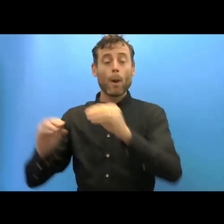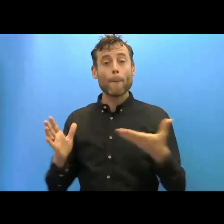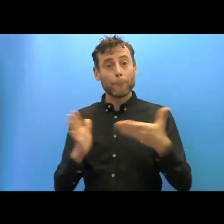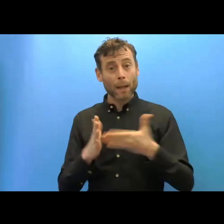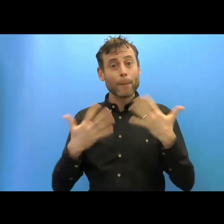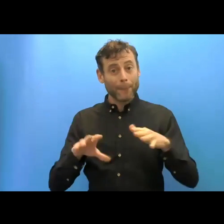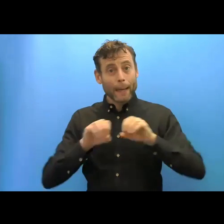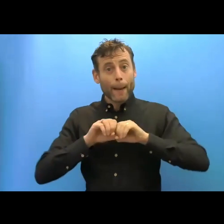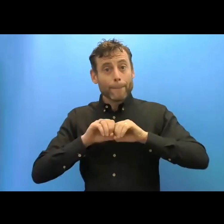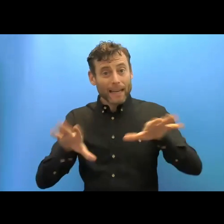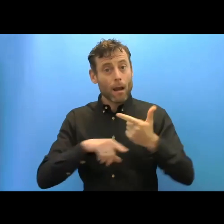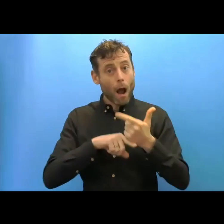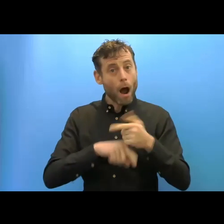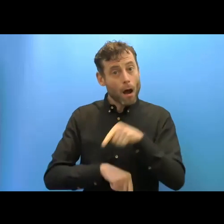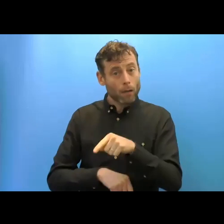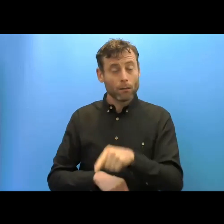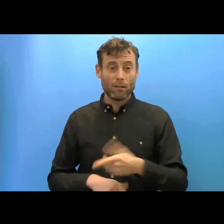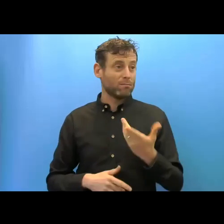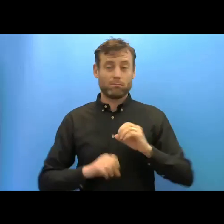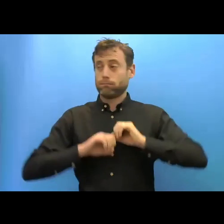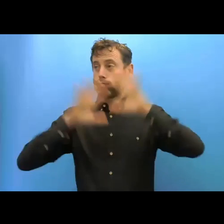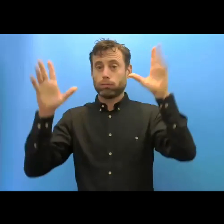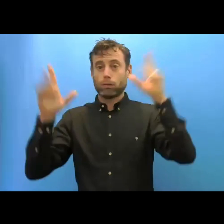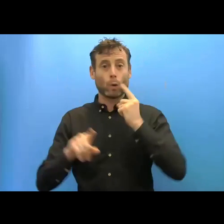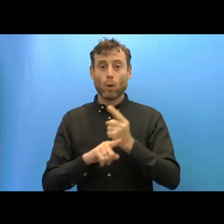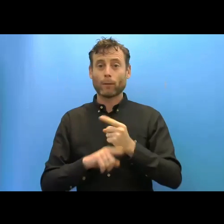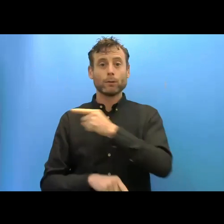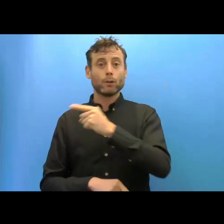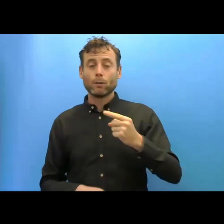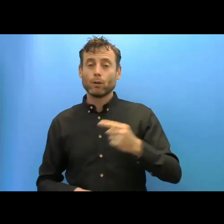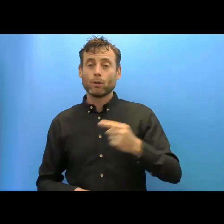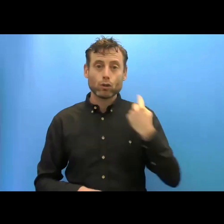from China to Russia to Brazil,